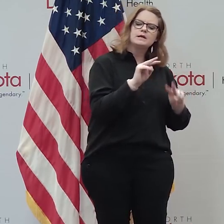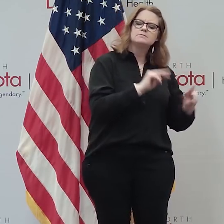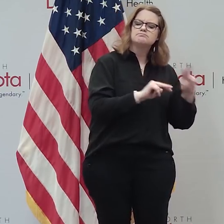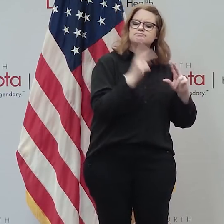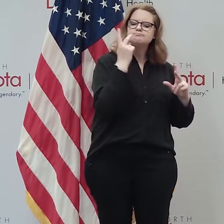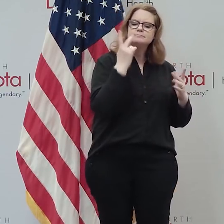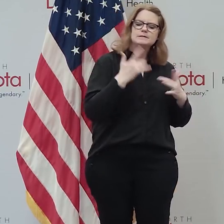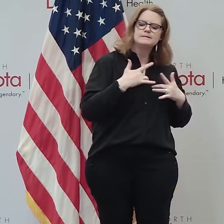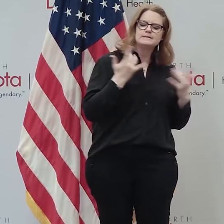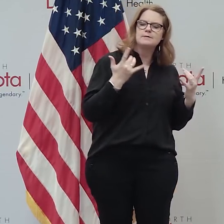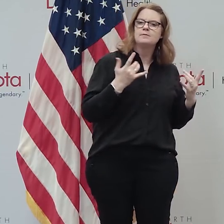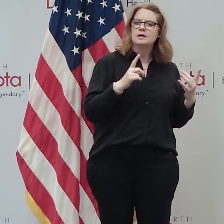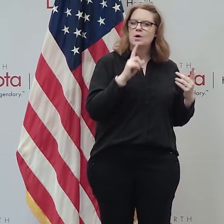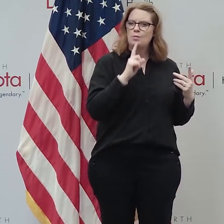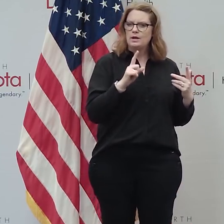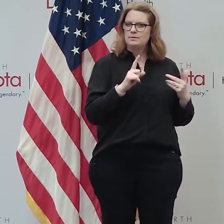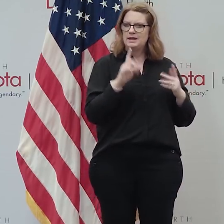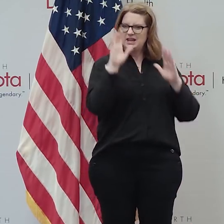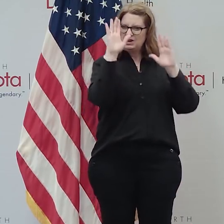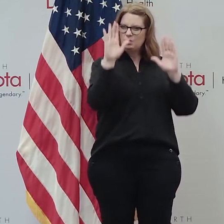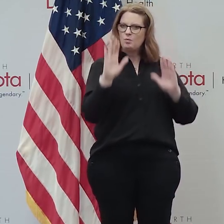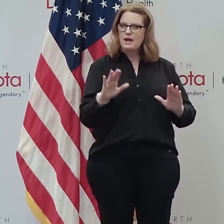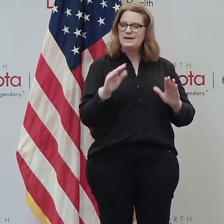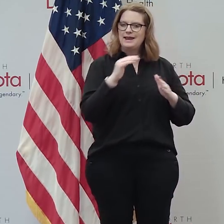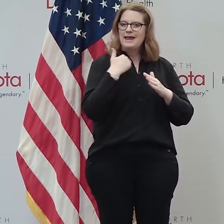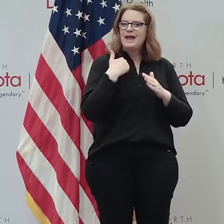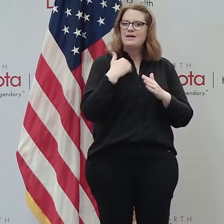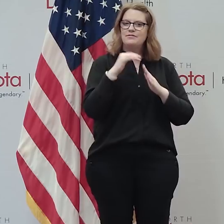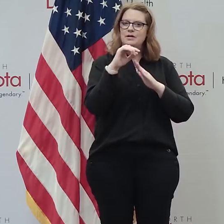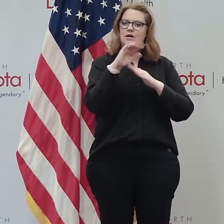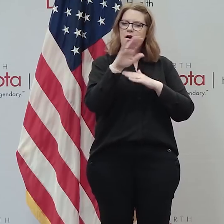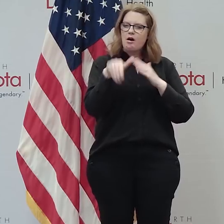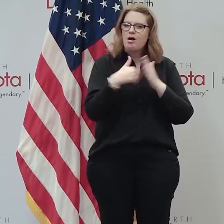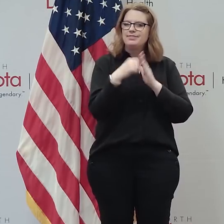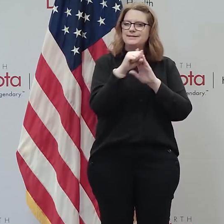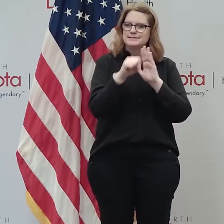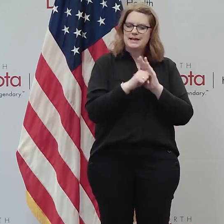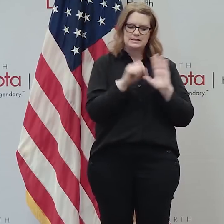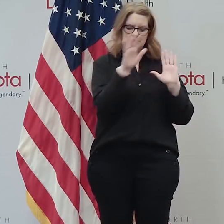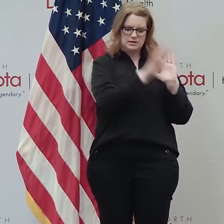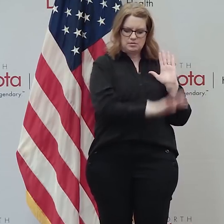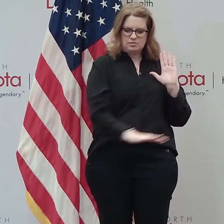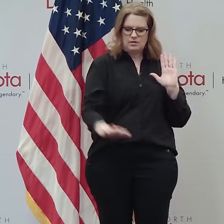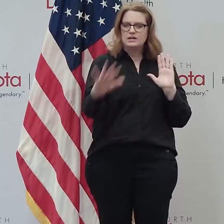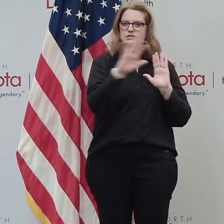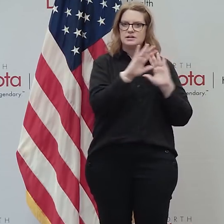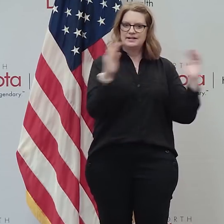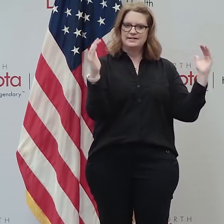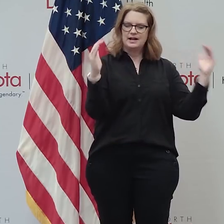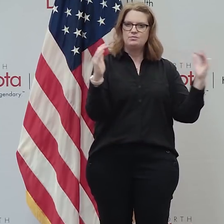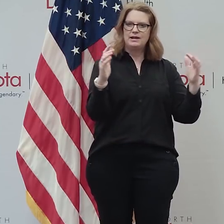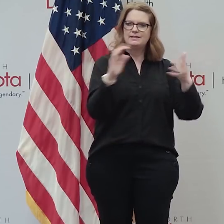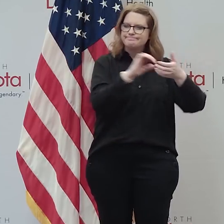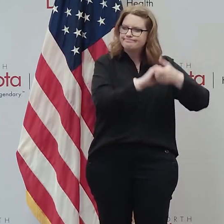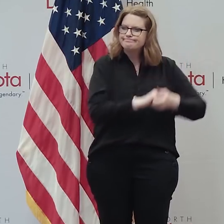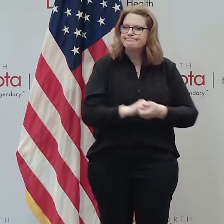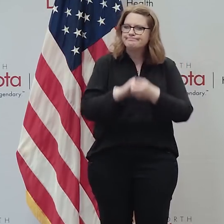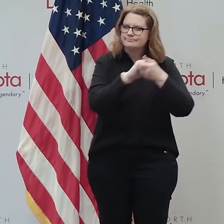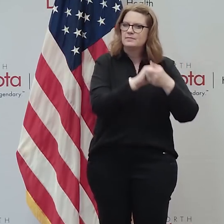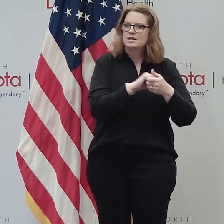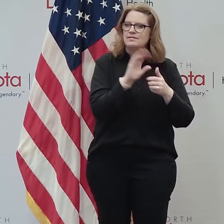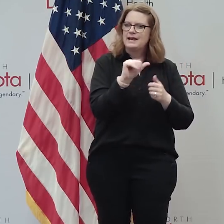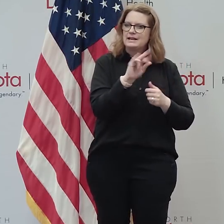be great if we could get a set of states in our region all adopting the same technology, and they could build right off that Care19 base. And